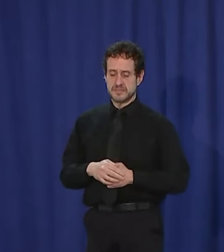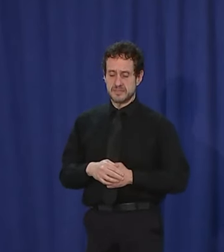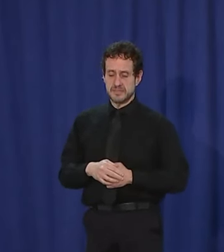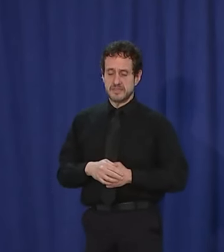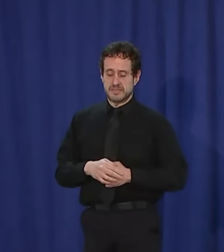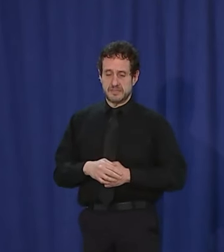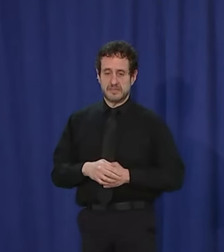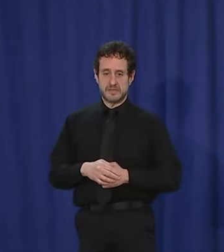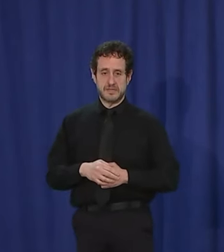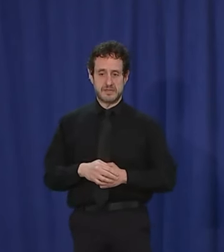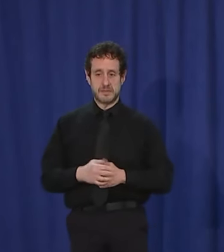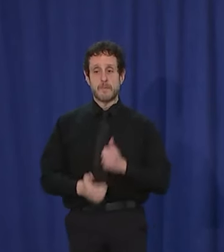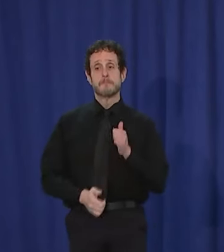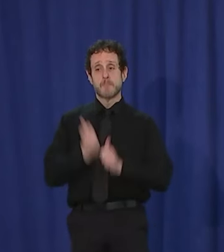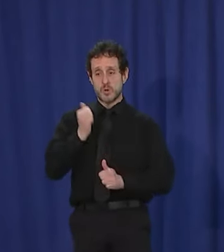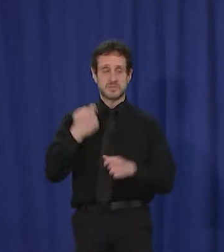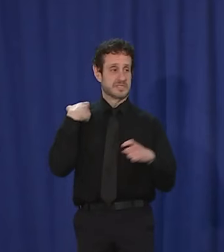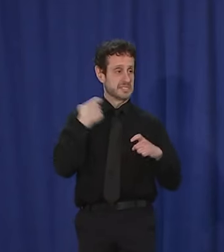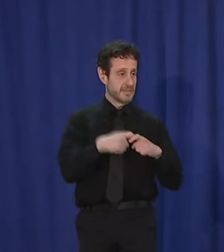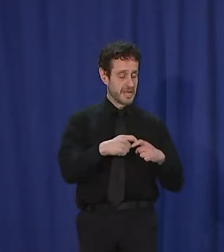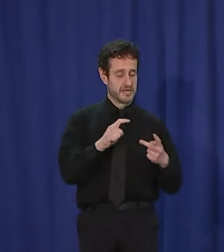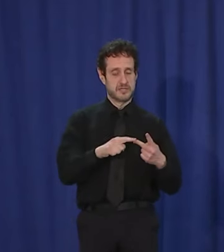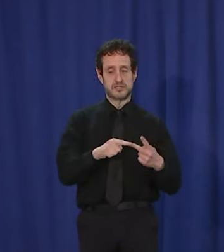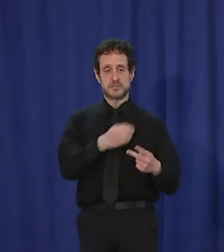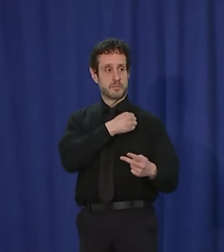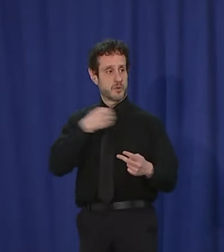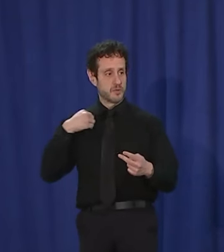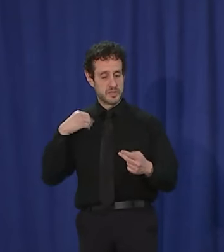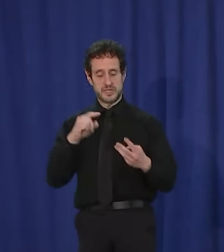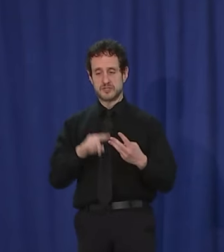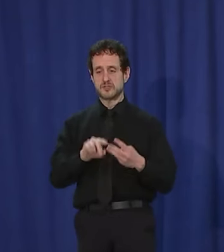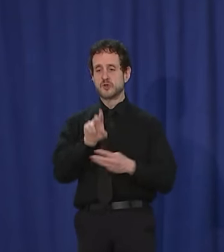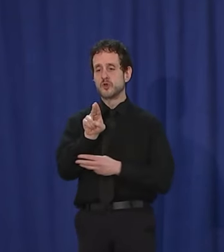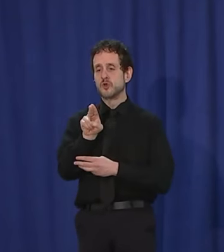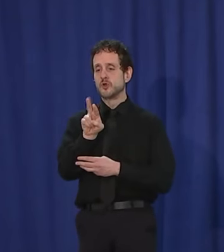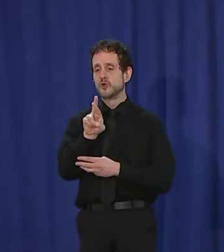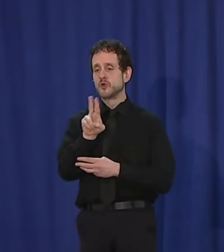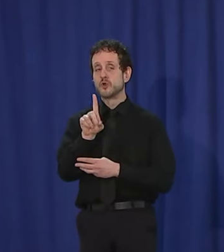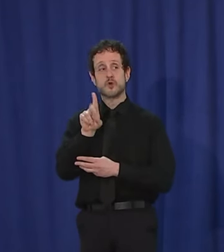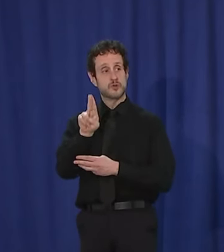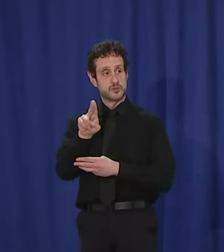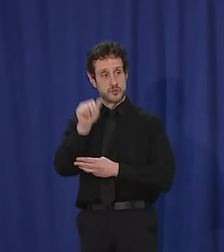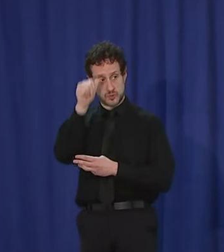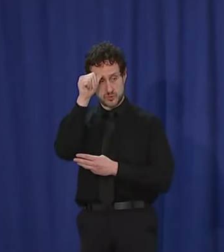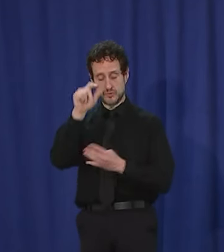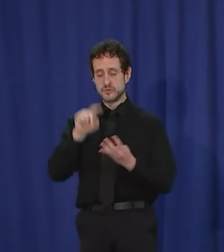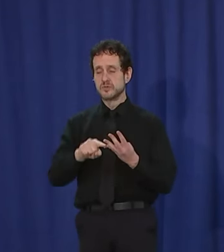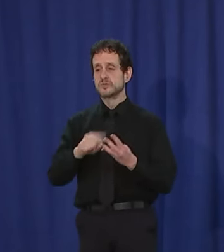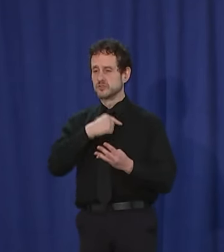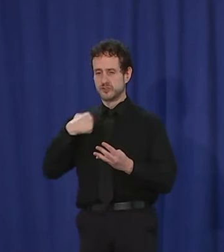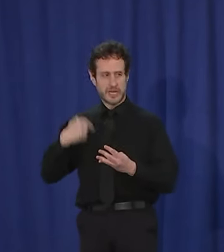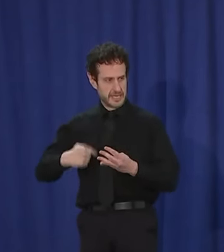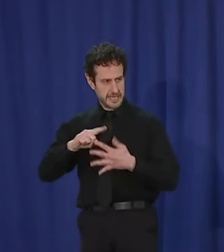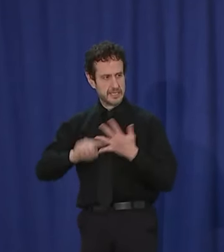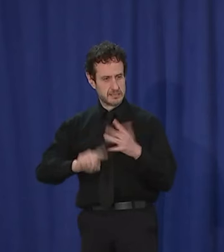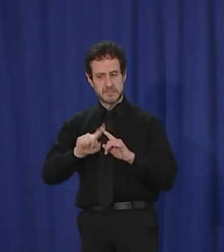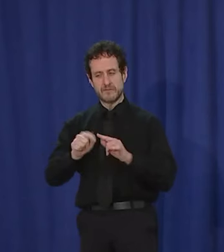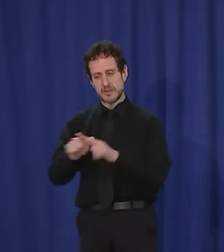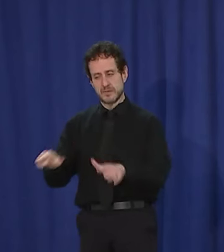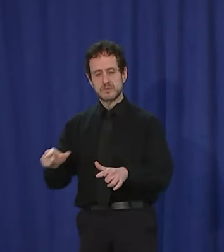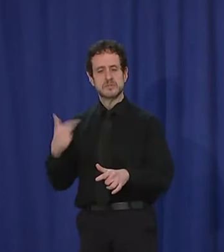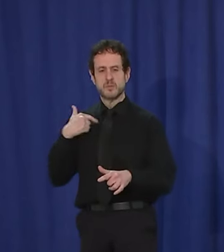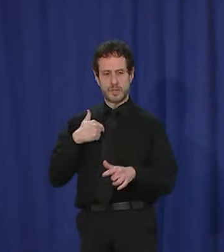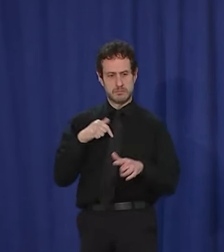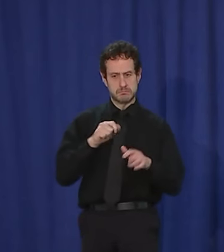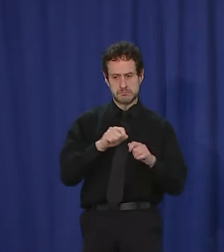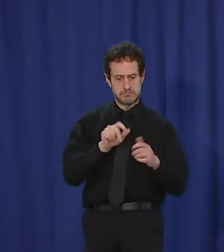big bulk of them, Spanish, Polish, Urdu, several Chinese dialects. But we need to step up